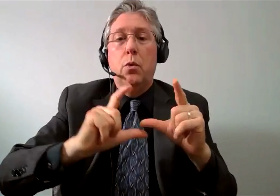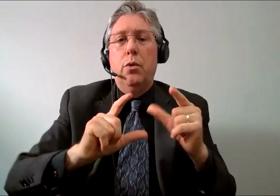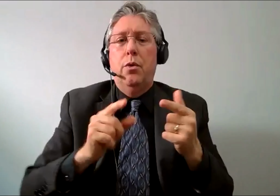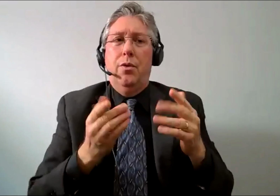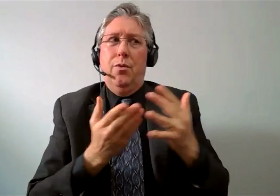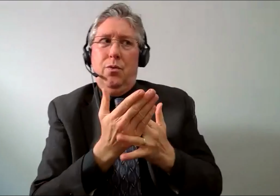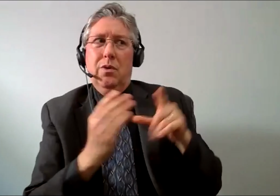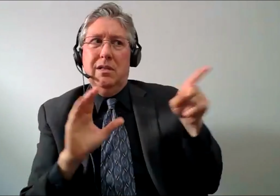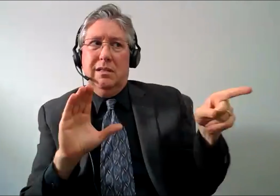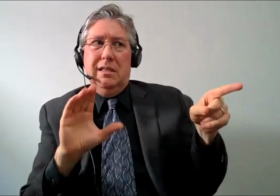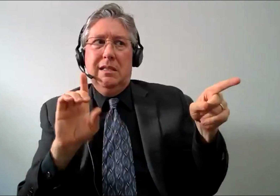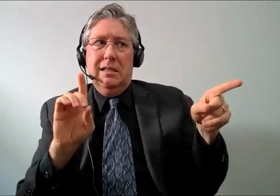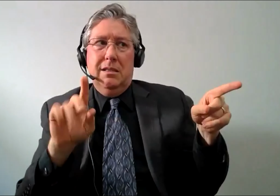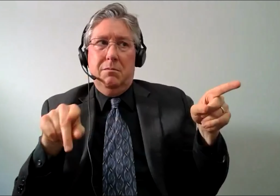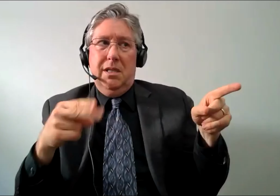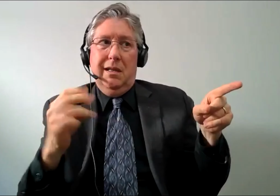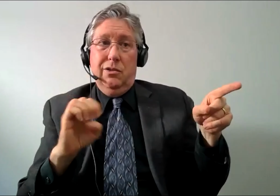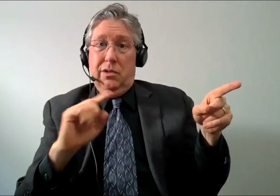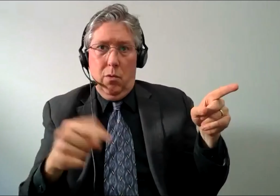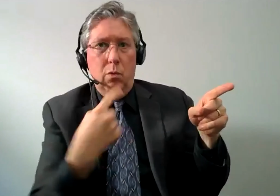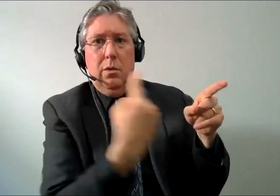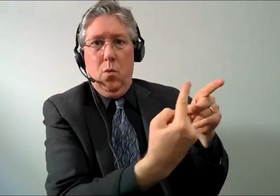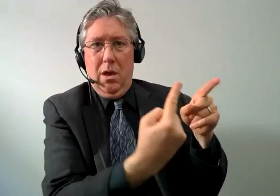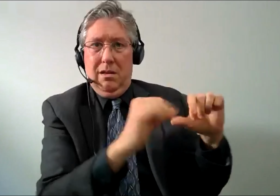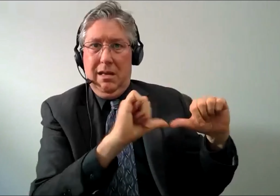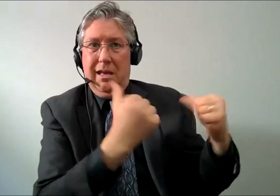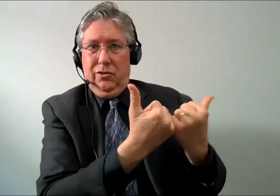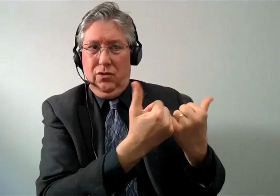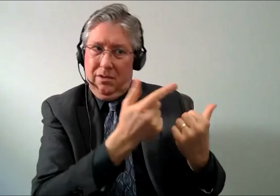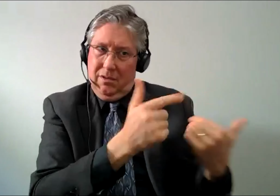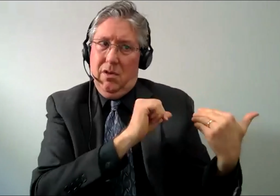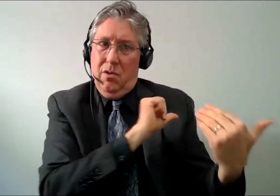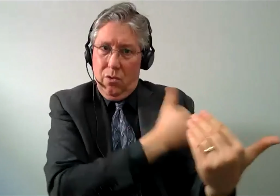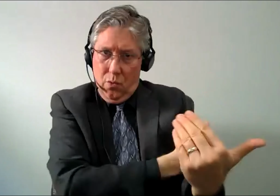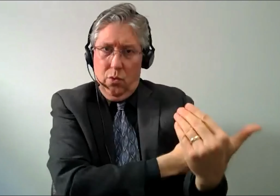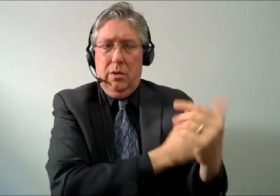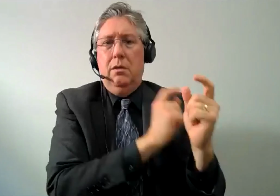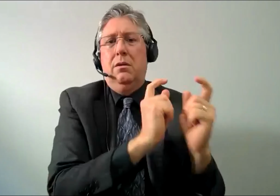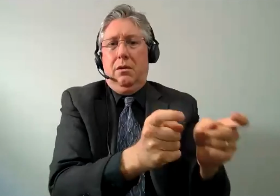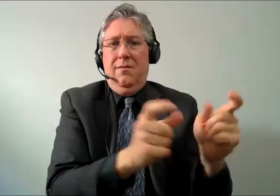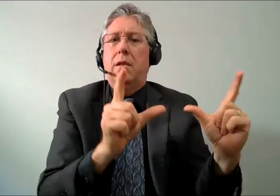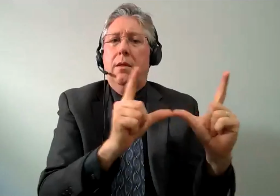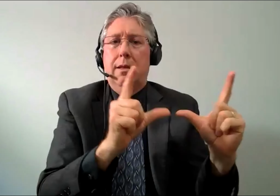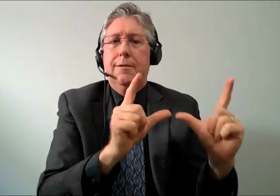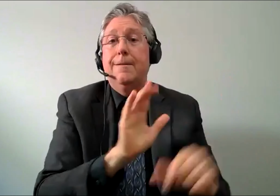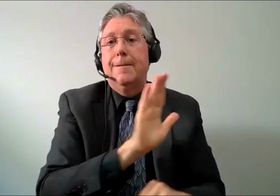as they are the only state agency that at this time has the authority to grant that license.